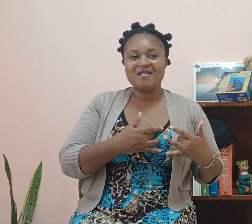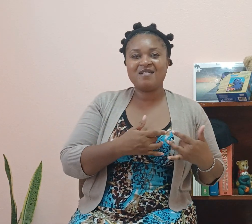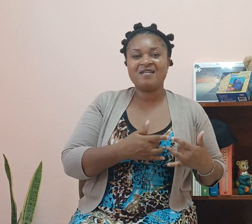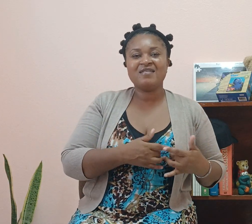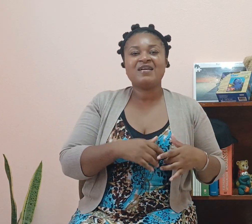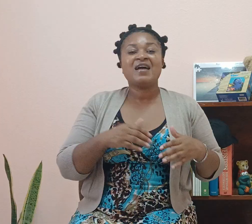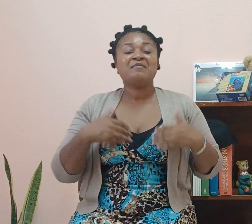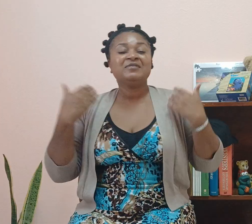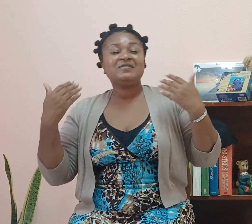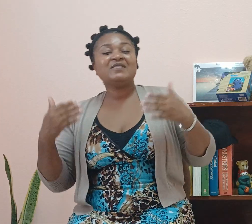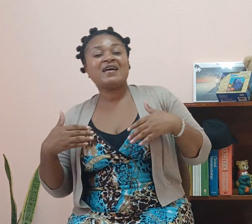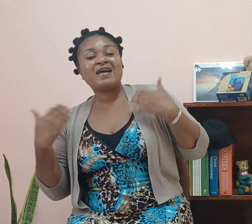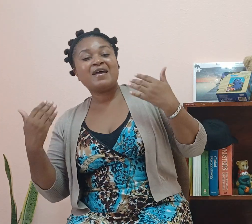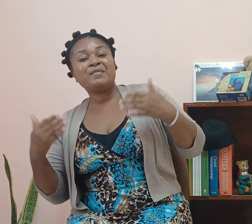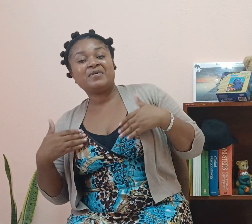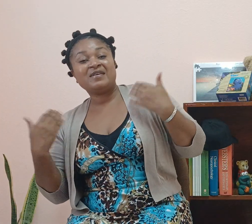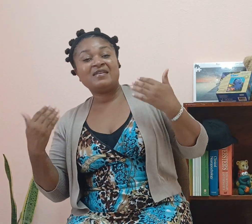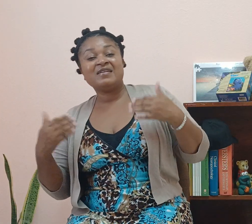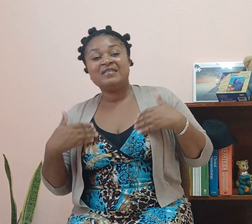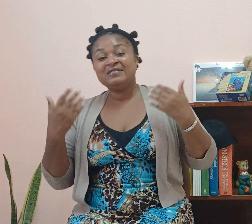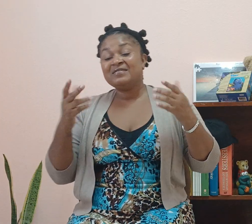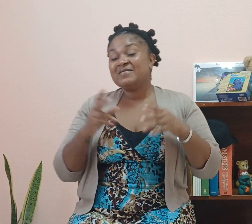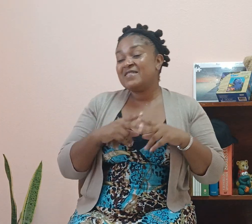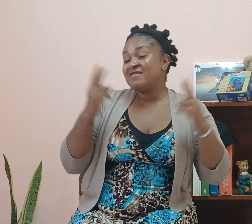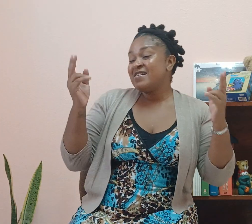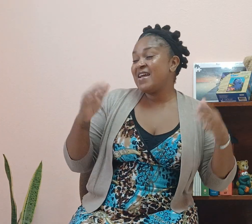heart, and I'm so happy, so very